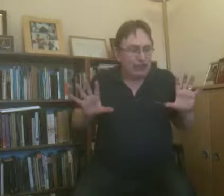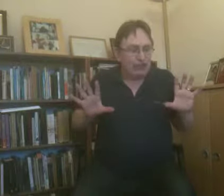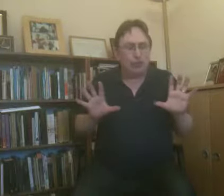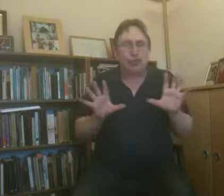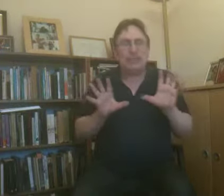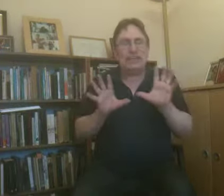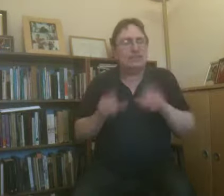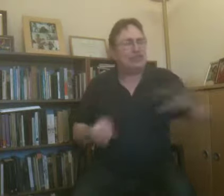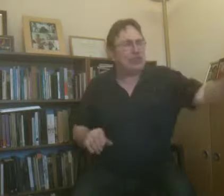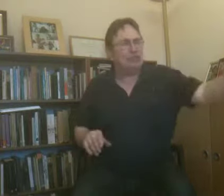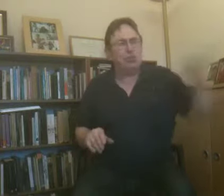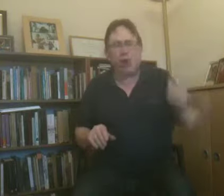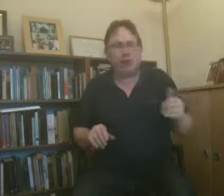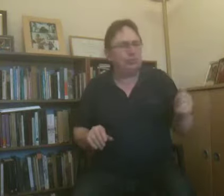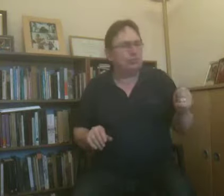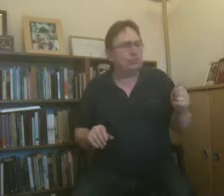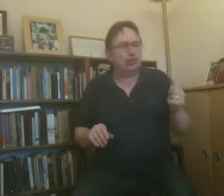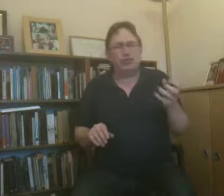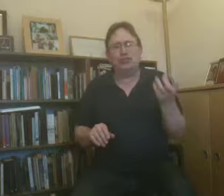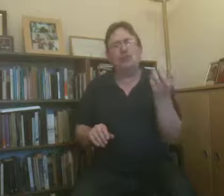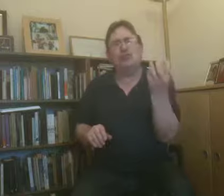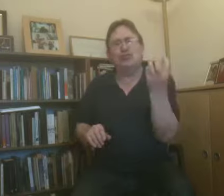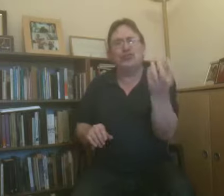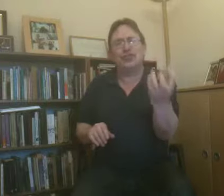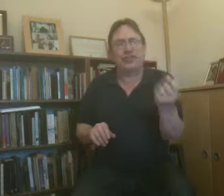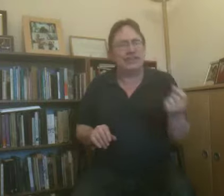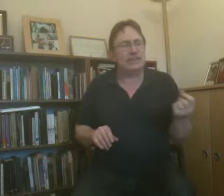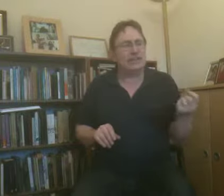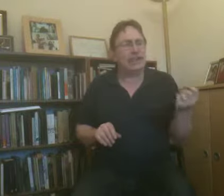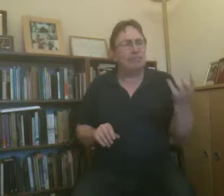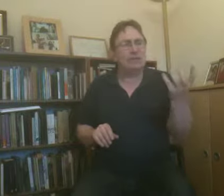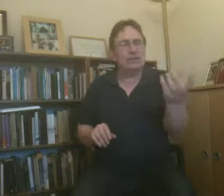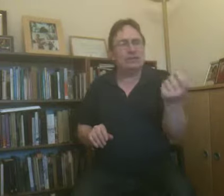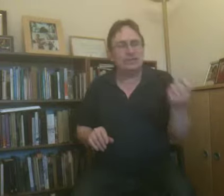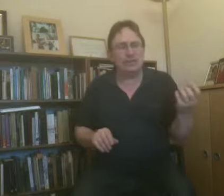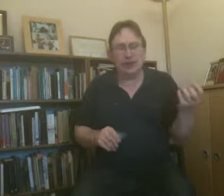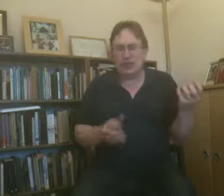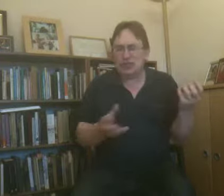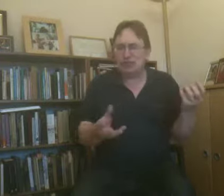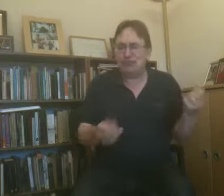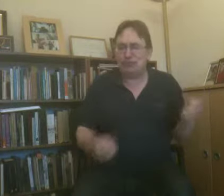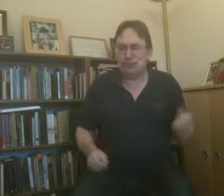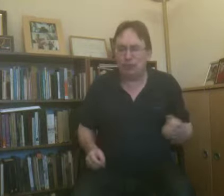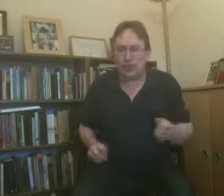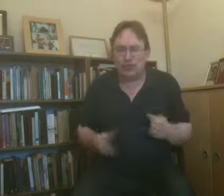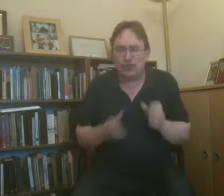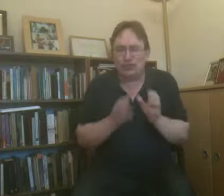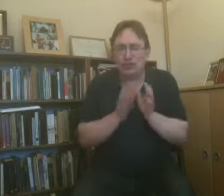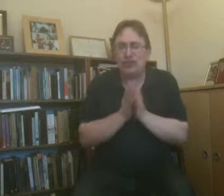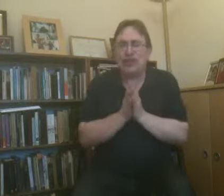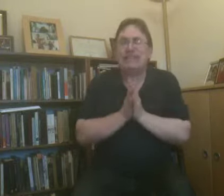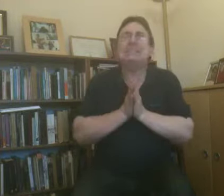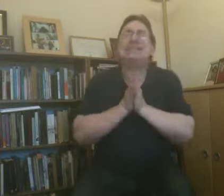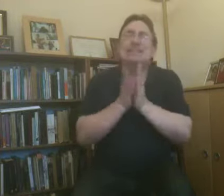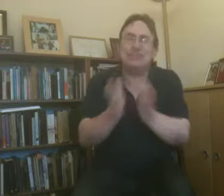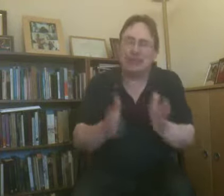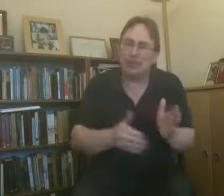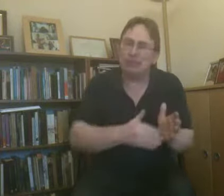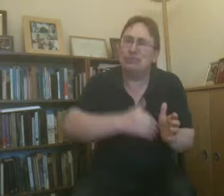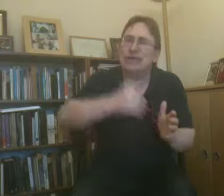he uses the word give. In chapter 1, John uses the word see and believe. And in chapter 4, he uses the word give. And it comes up